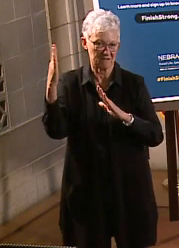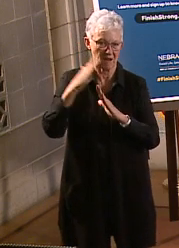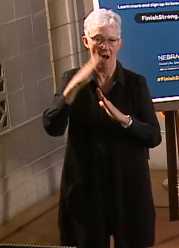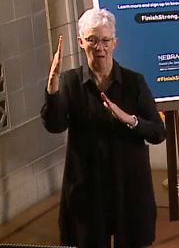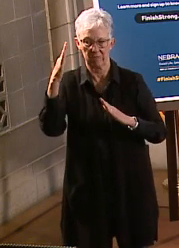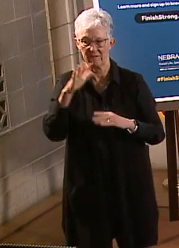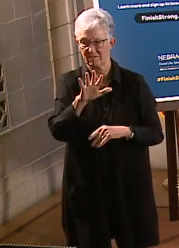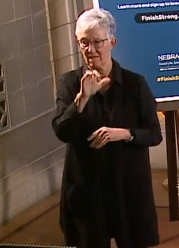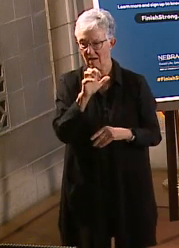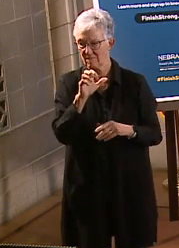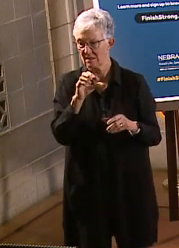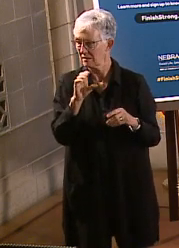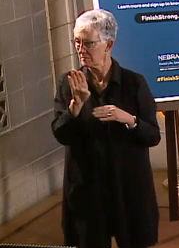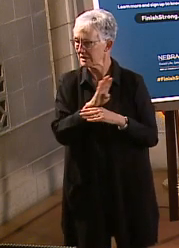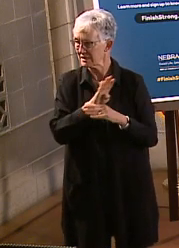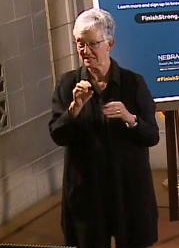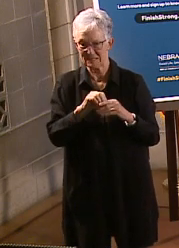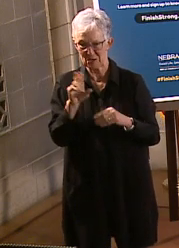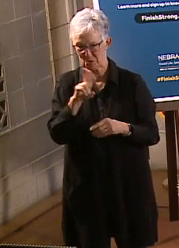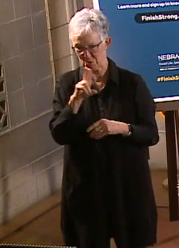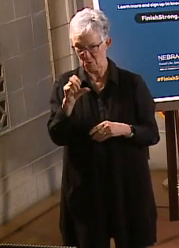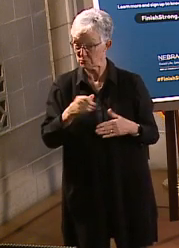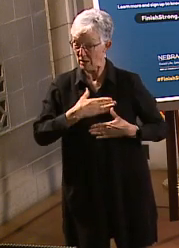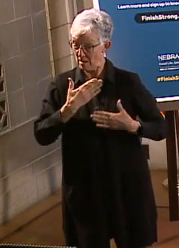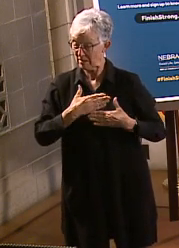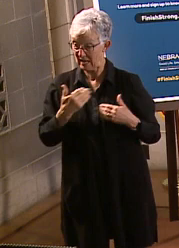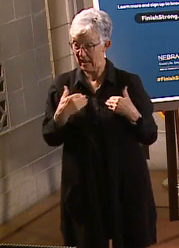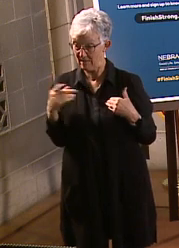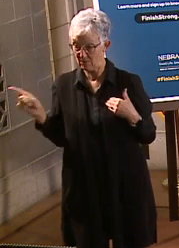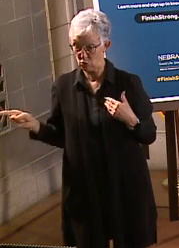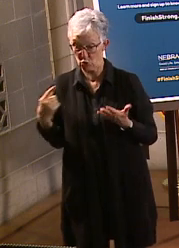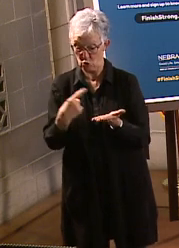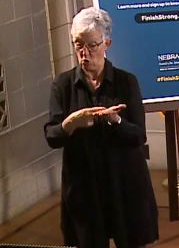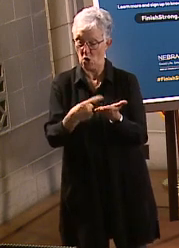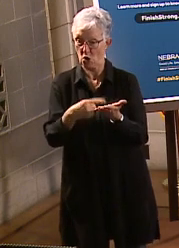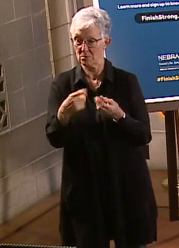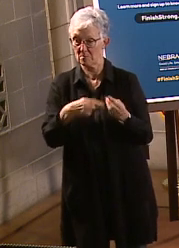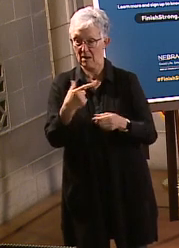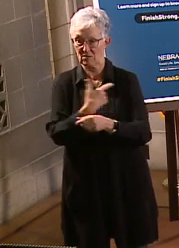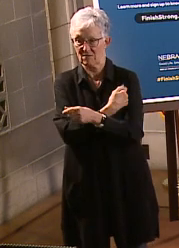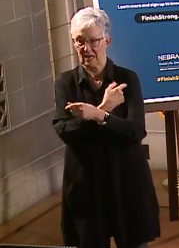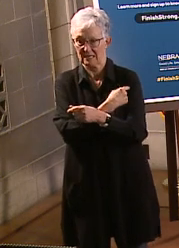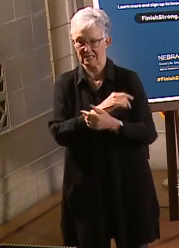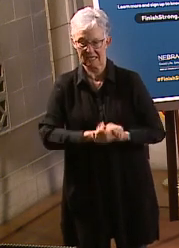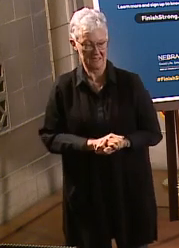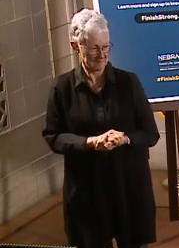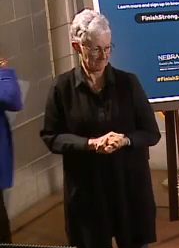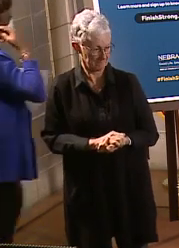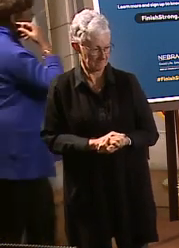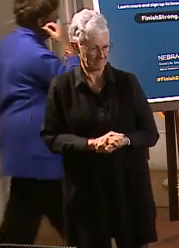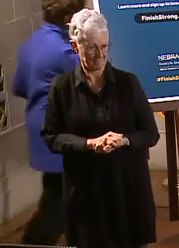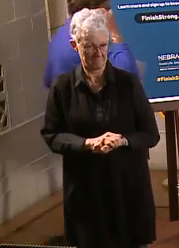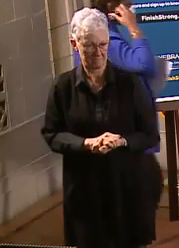pleased to have Carmen here talk about vaccinations. So Carmen, please come up and share with us a few words.